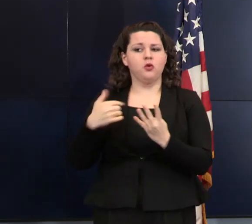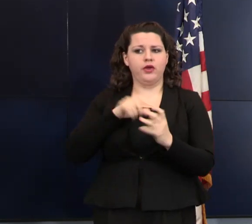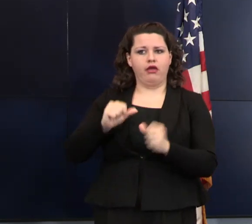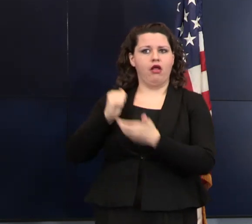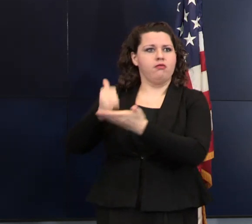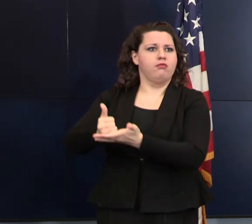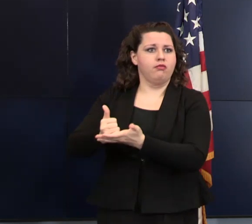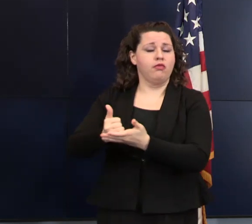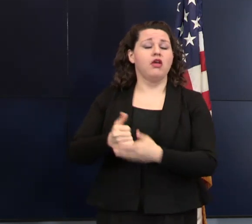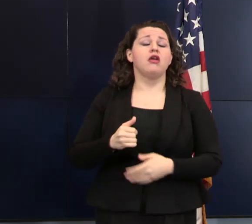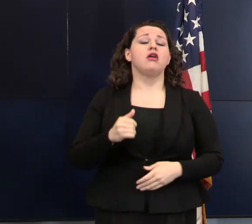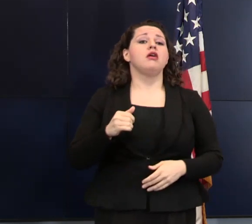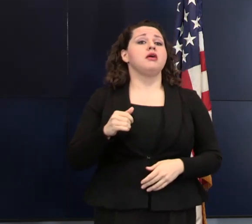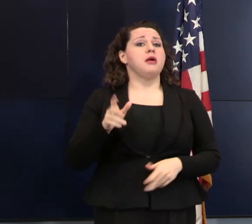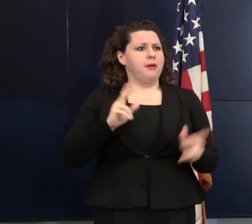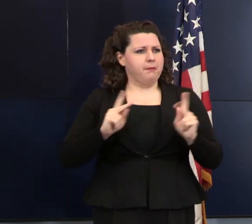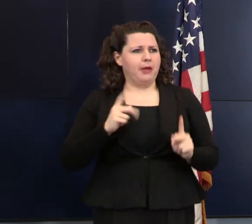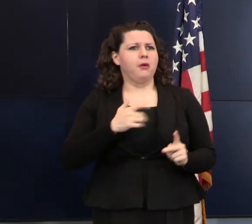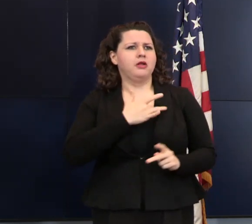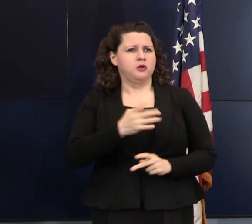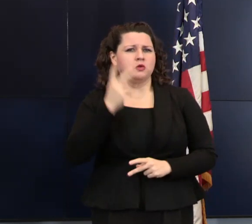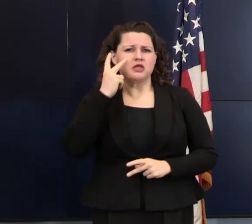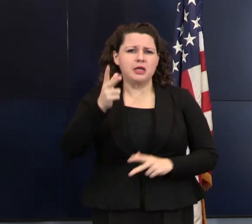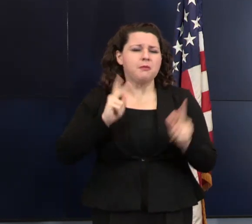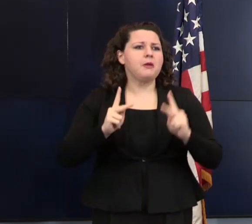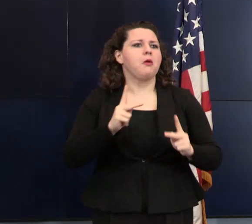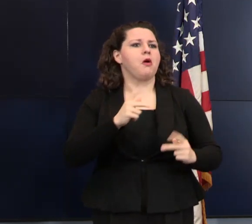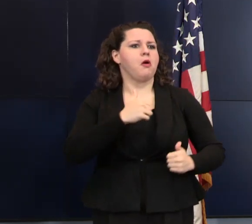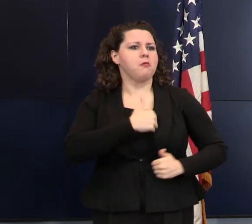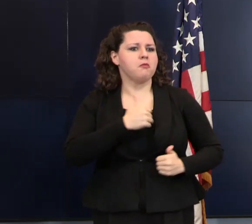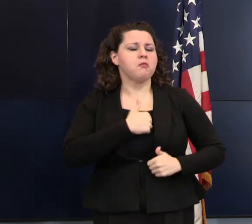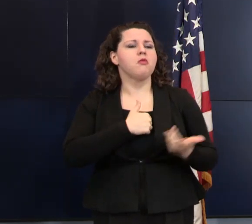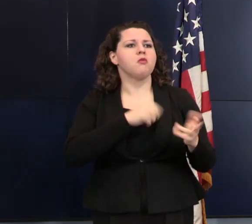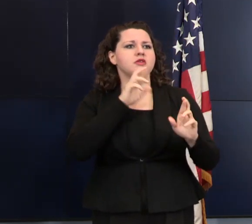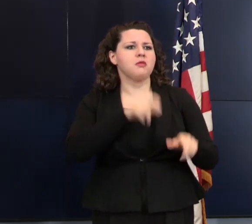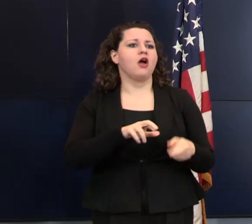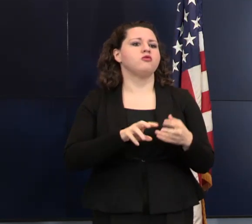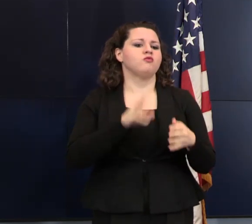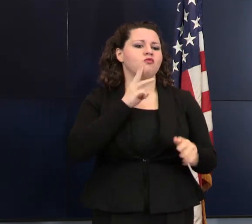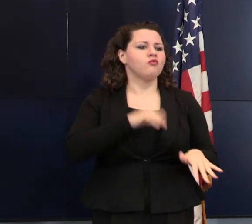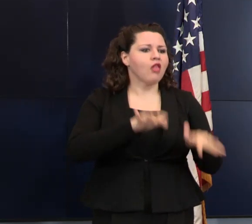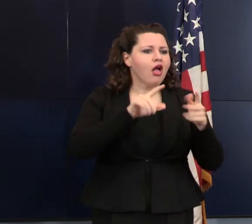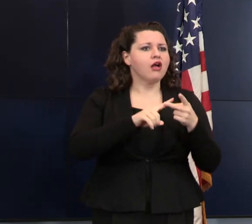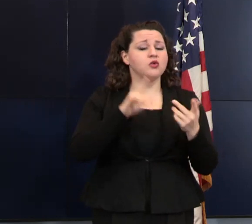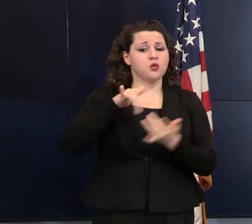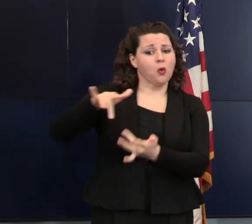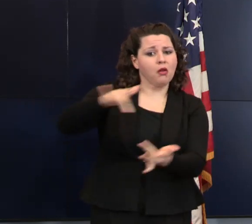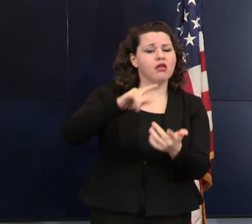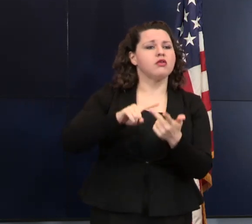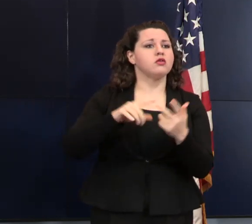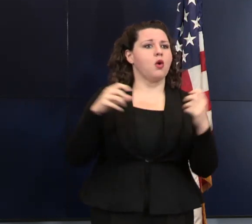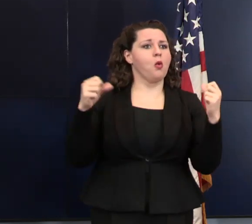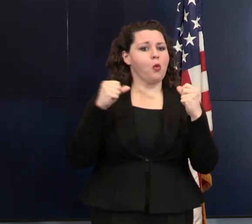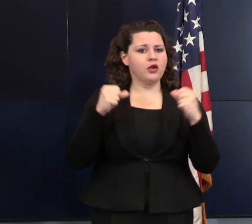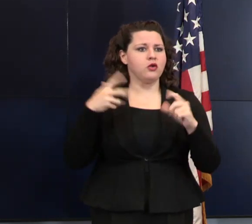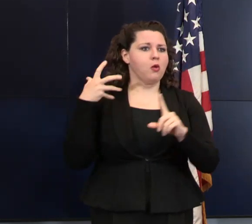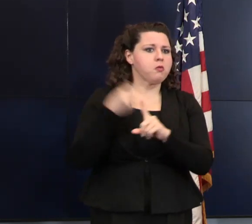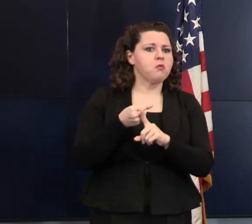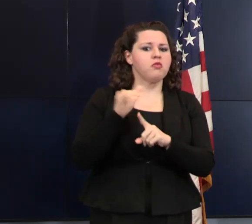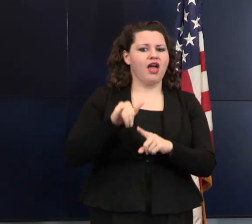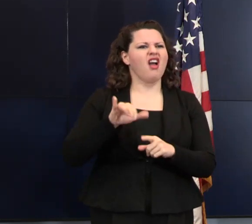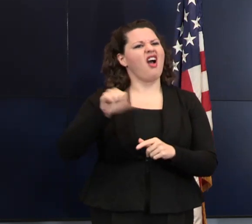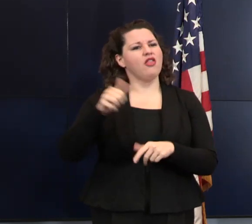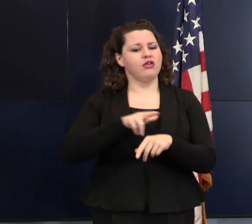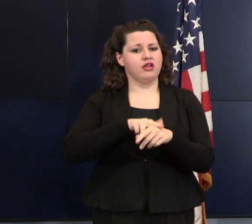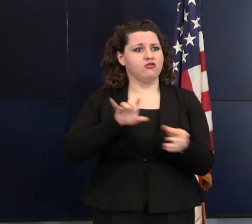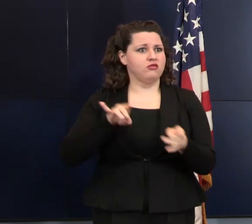seeing our soldiers and airmen responding to floods, tornadoes, winter storms, and other natural disasters. The